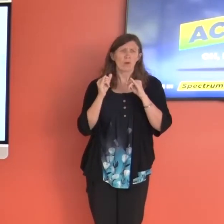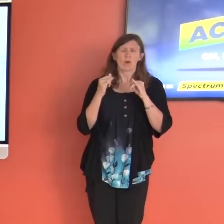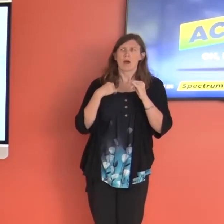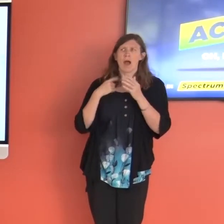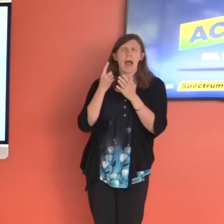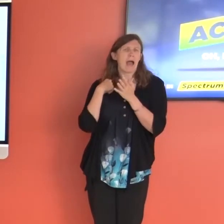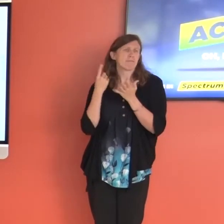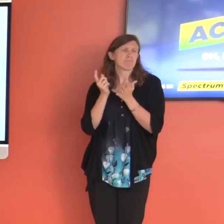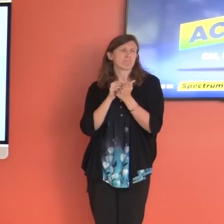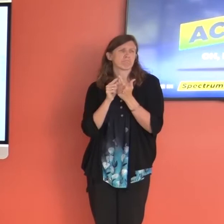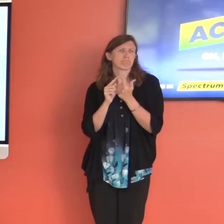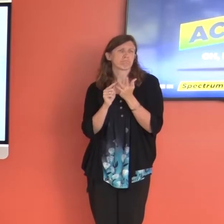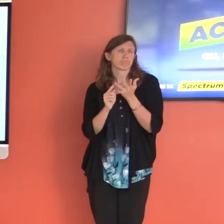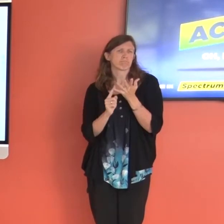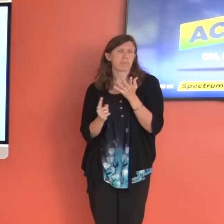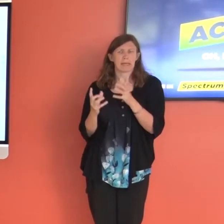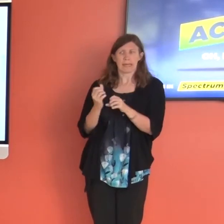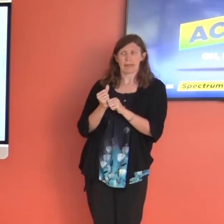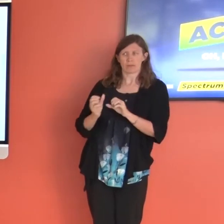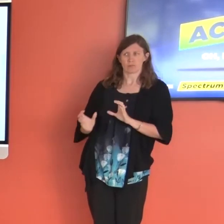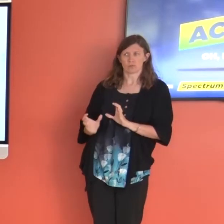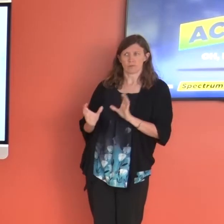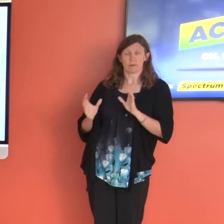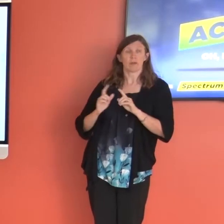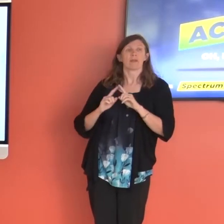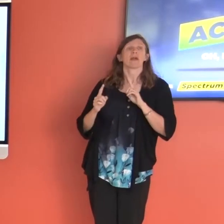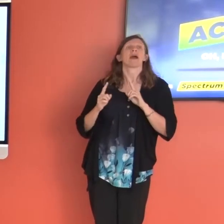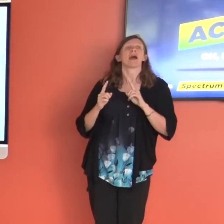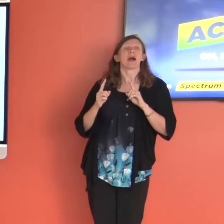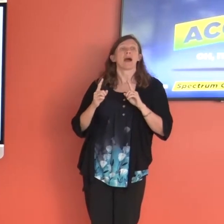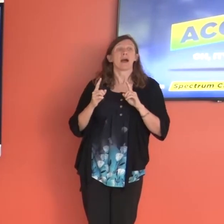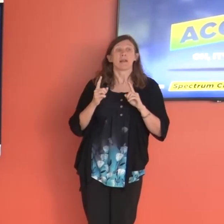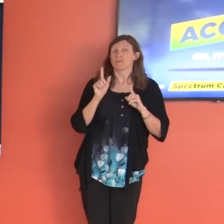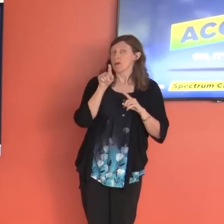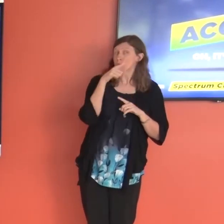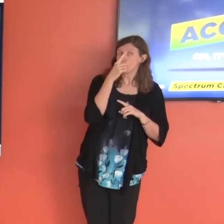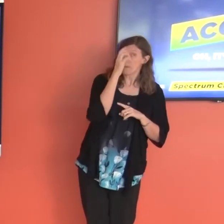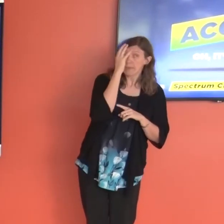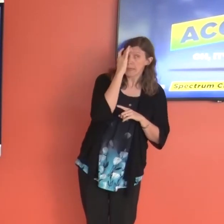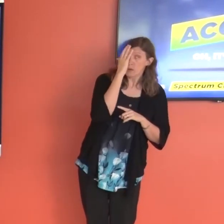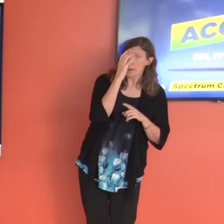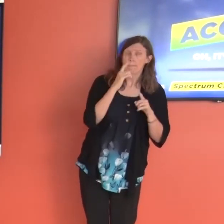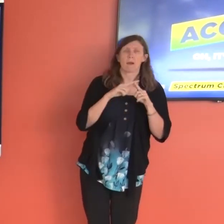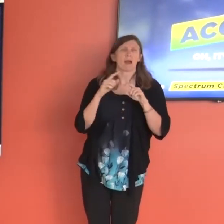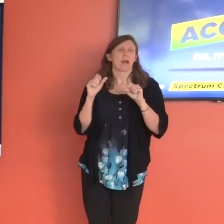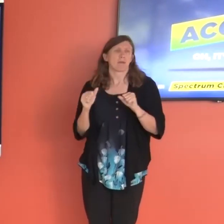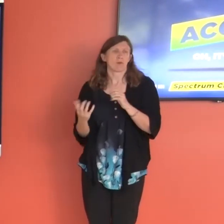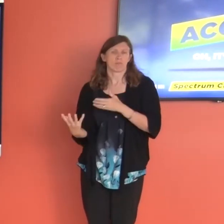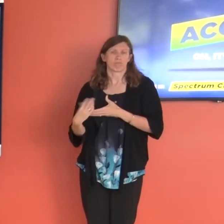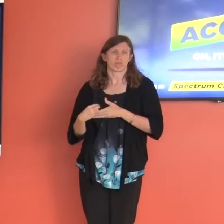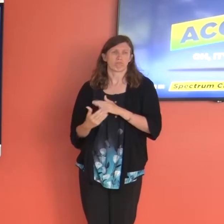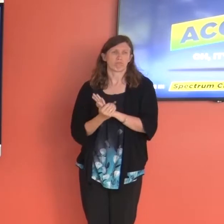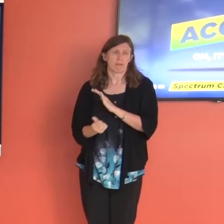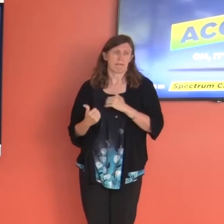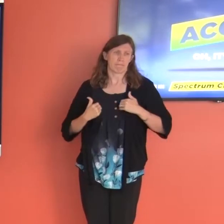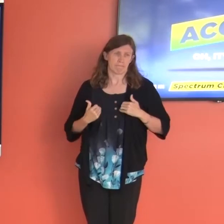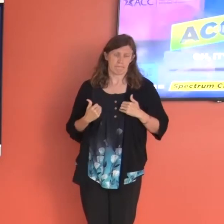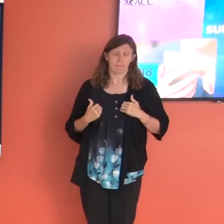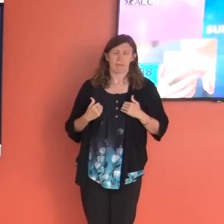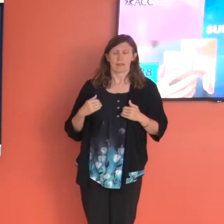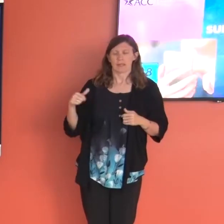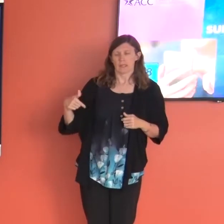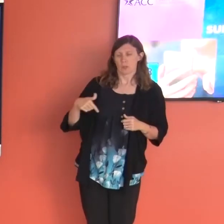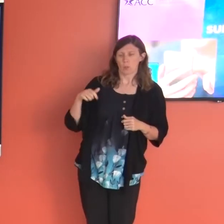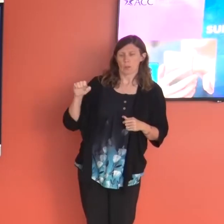able to do, not just theory, but what they're able to do. And there'll be some campus conversations on the QEP